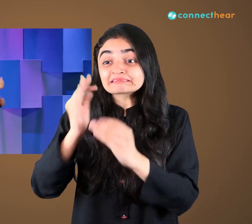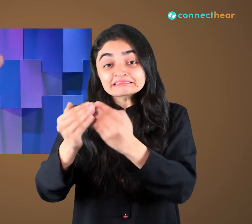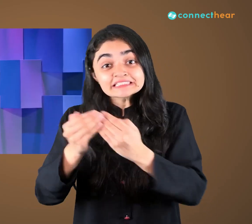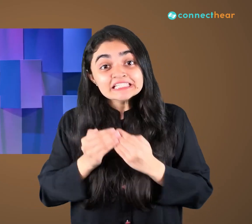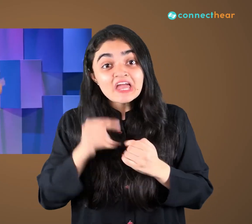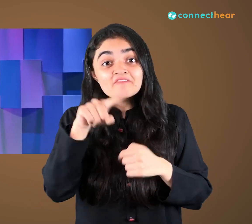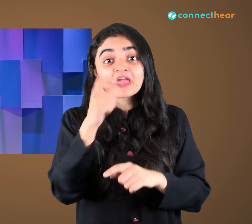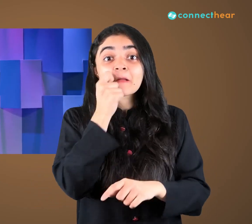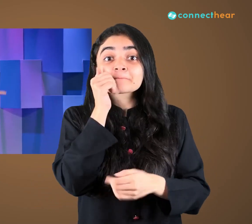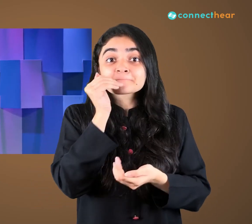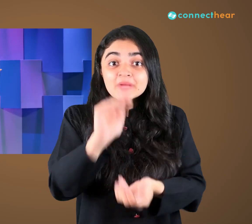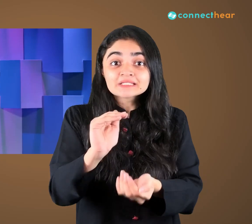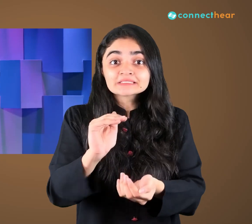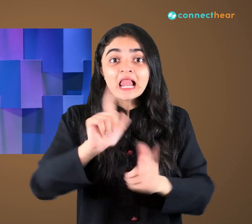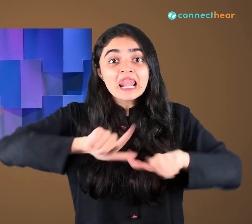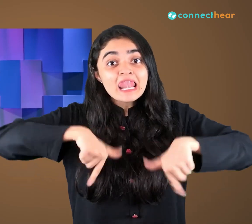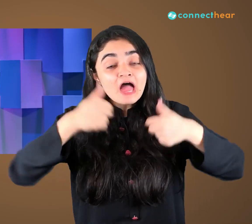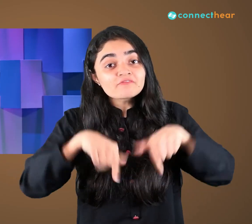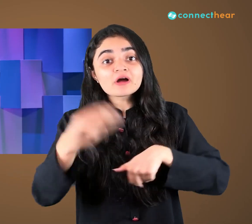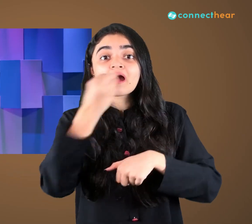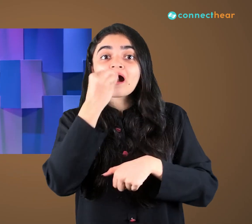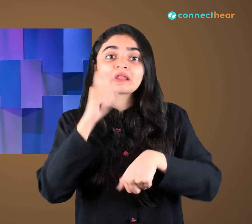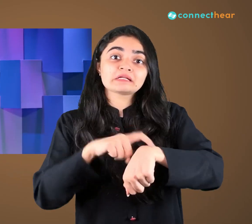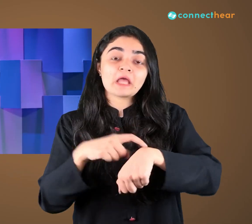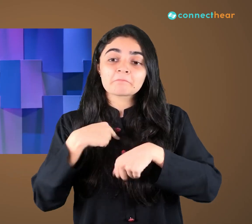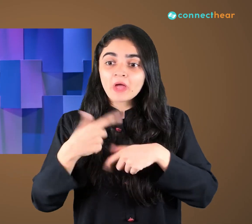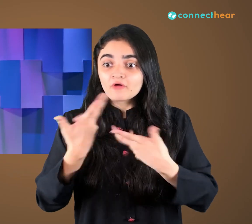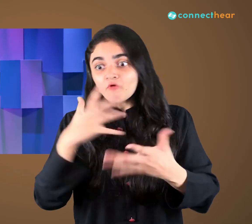I saved a boy's life at lunch today.